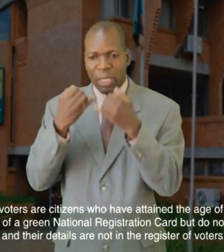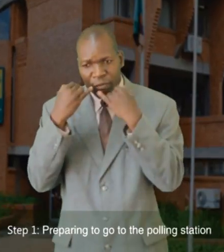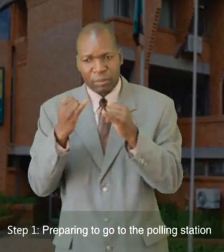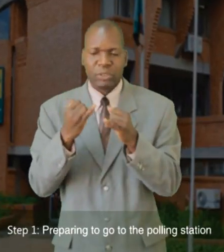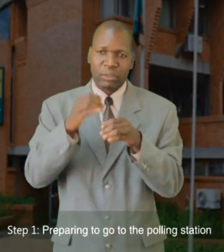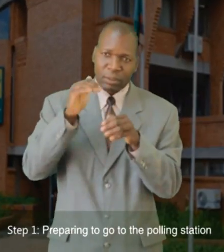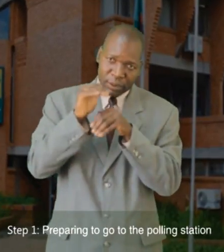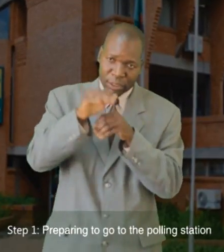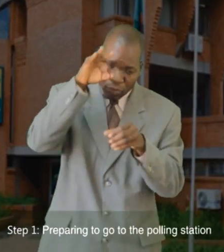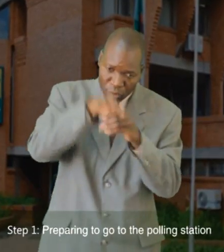Step 1.